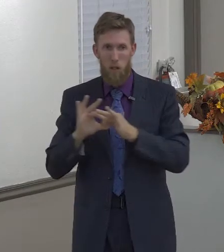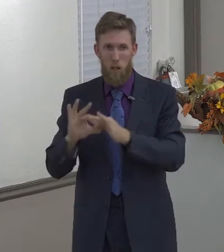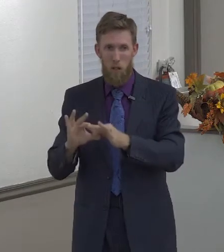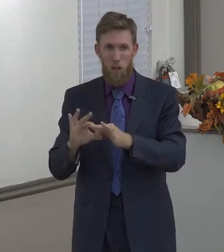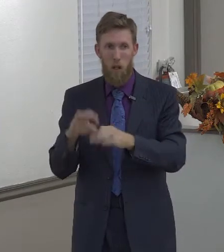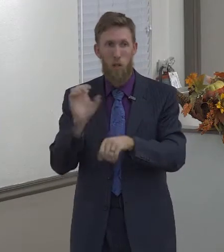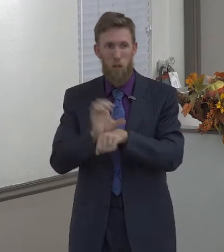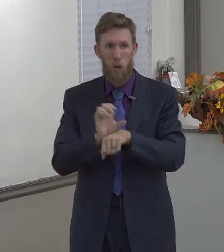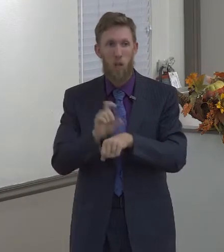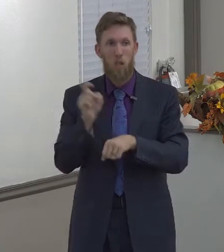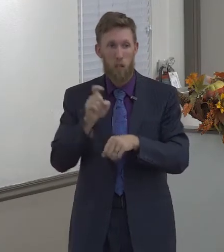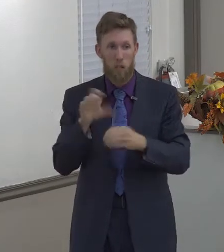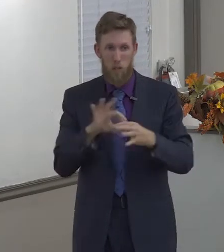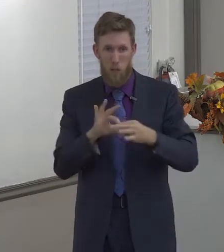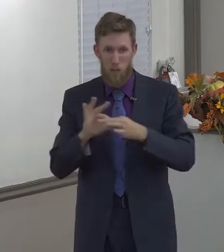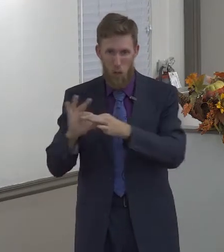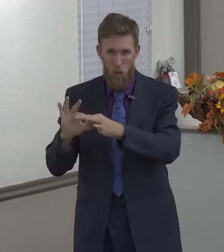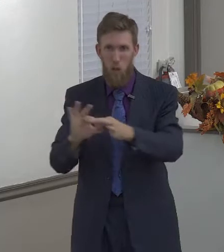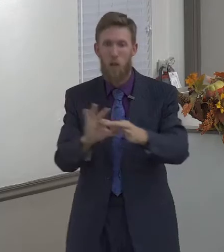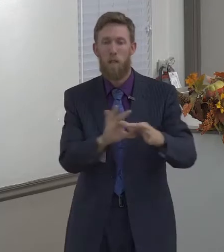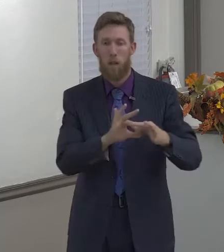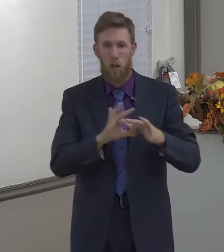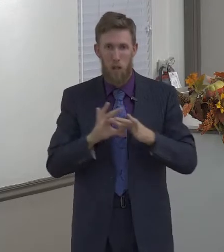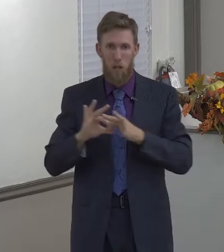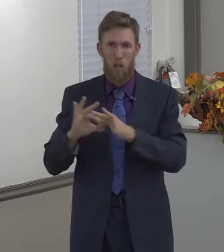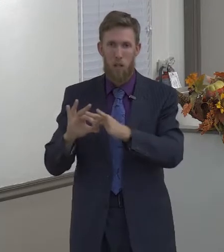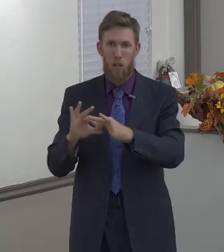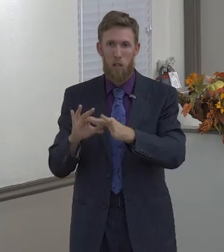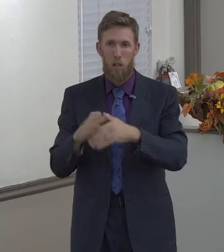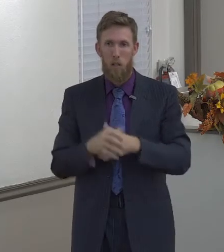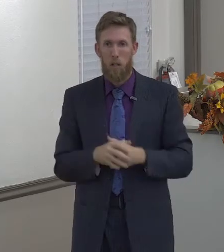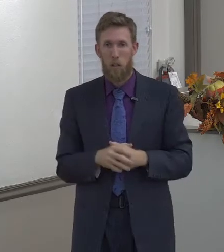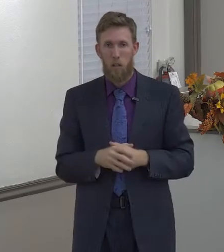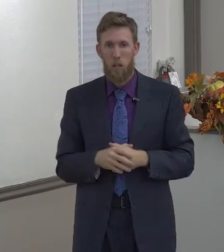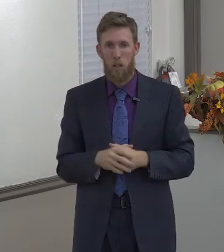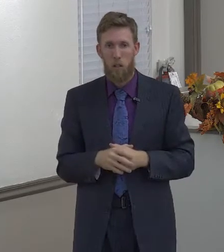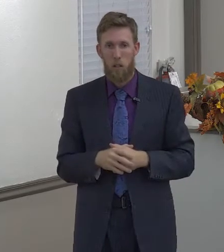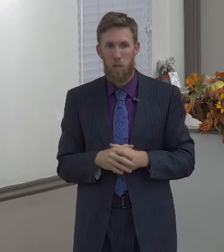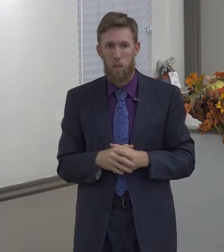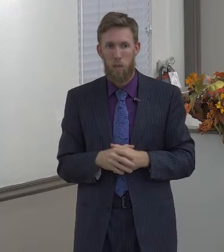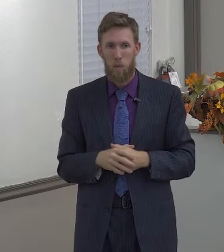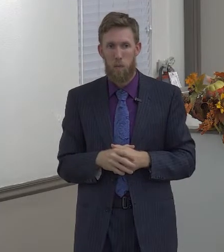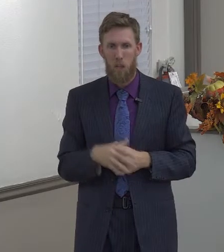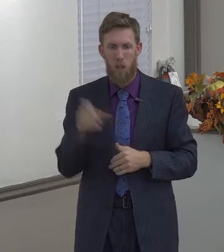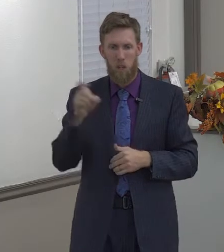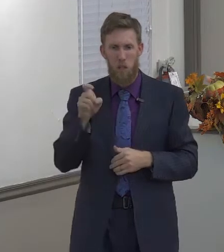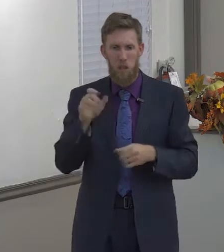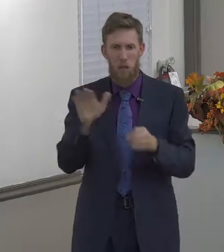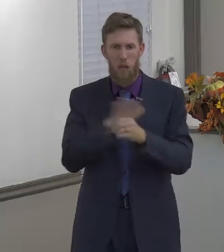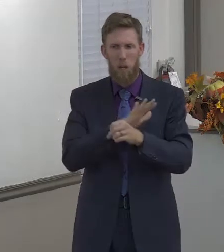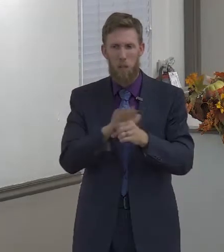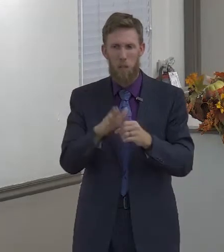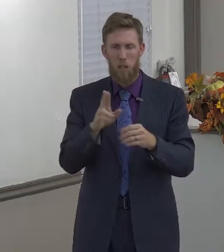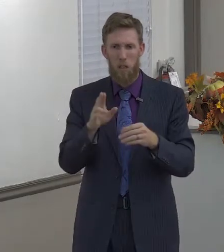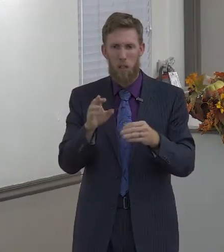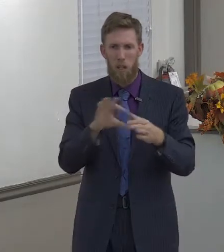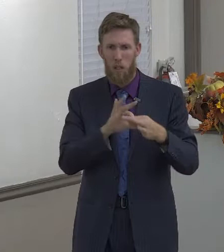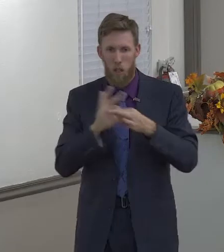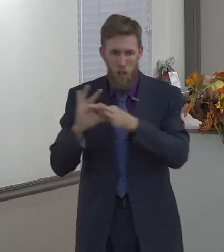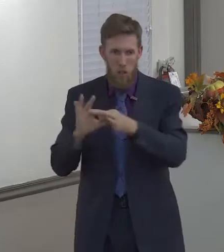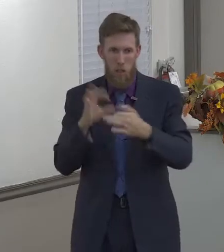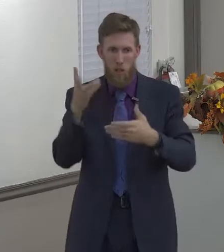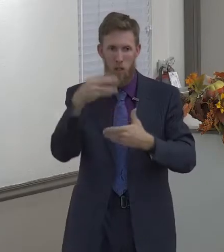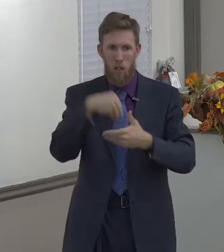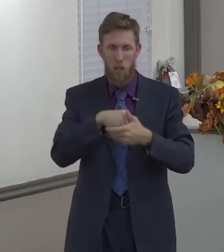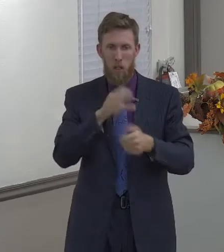church. Jesus concerned himself with this. In John chapter 17, verse 20 through 22, he prayed this. Neither pray